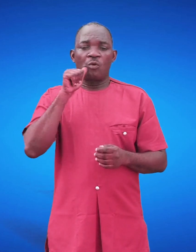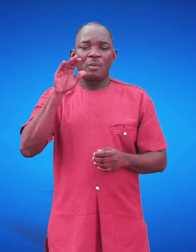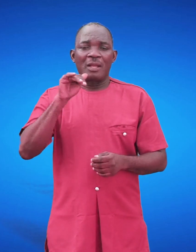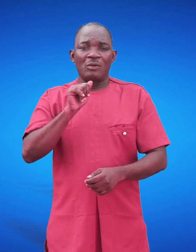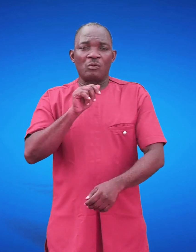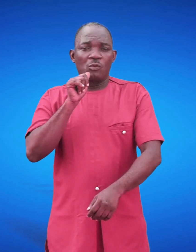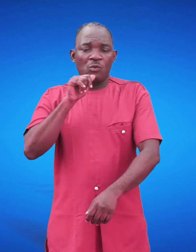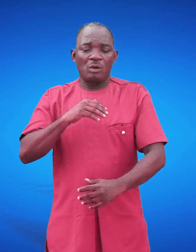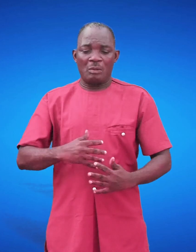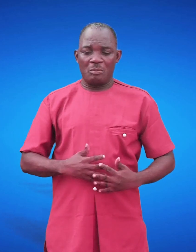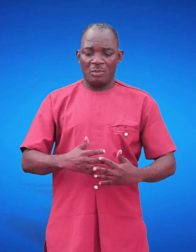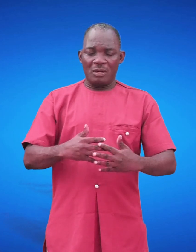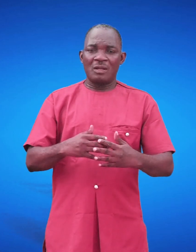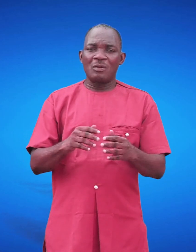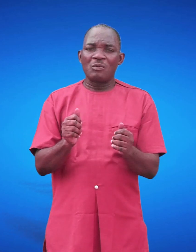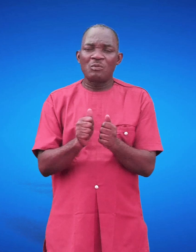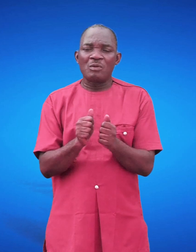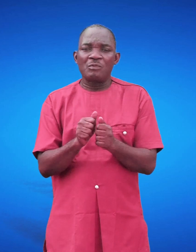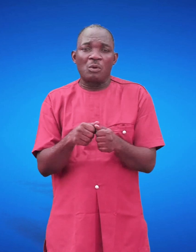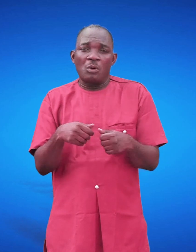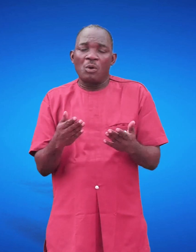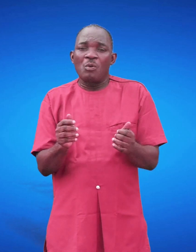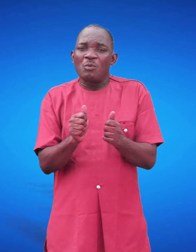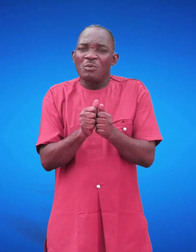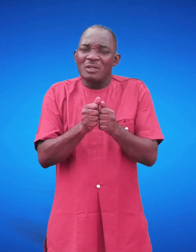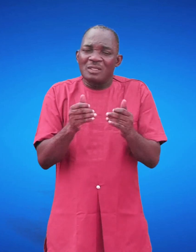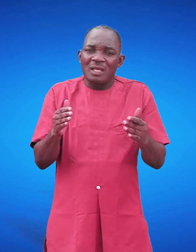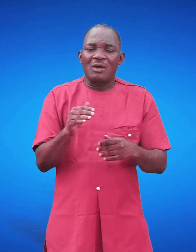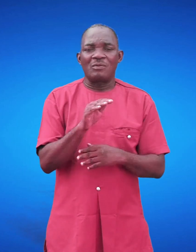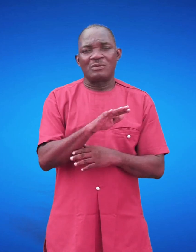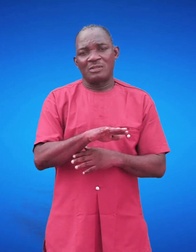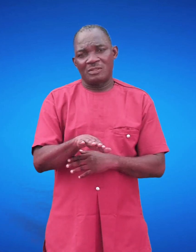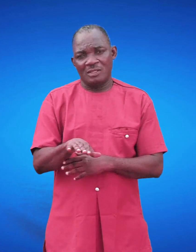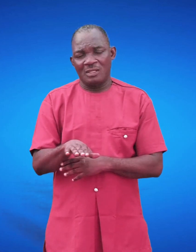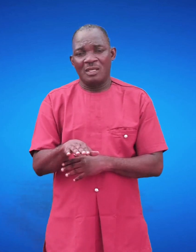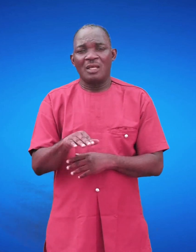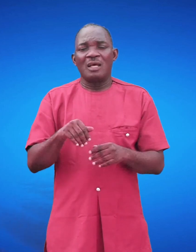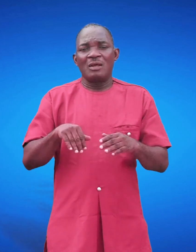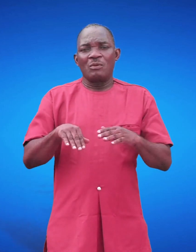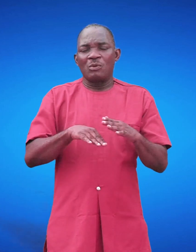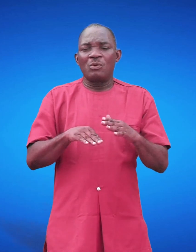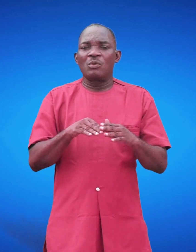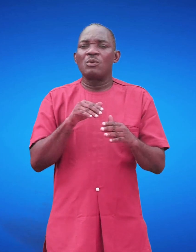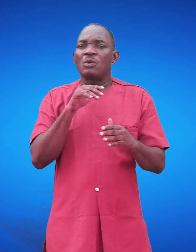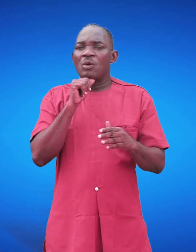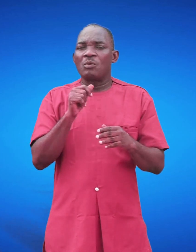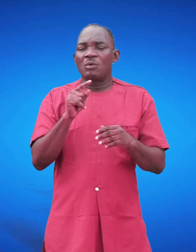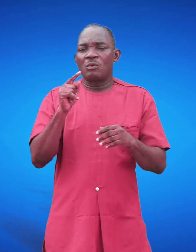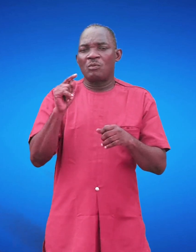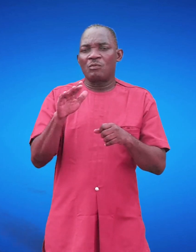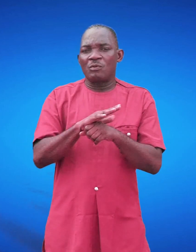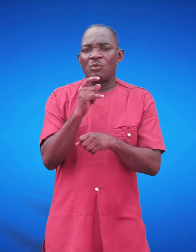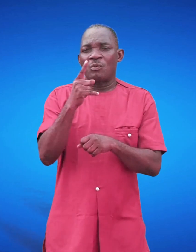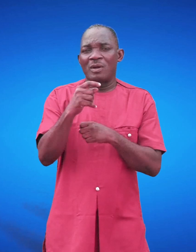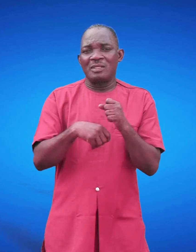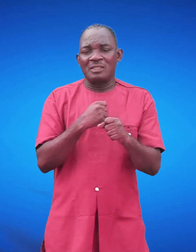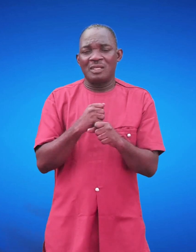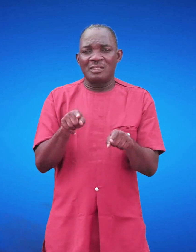women with or without children under a year old, and persons